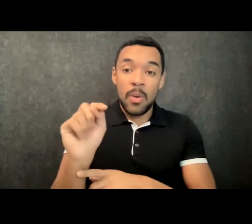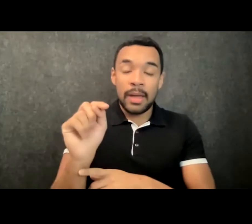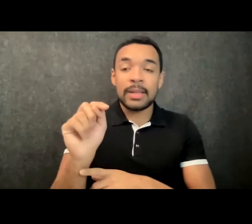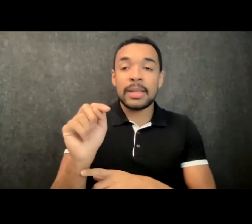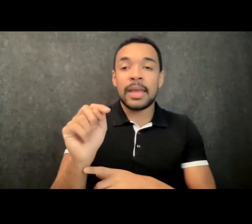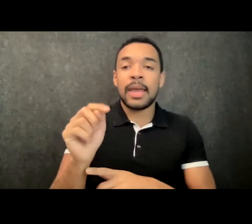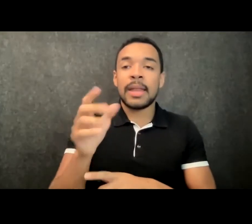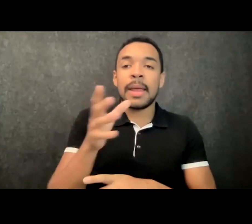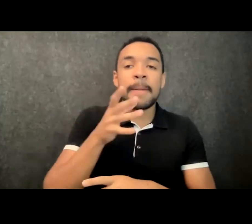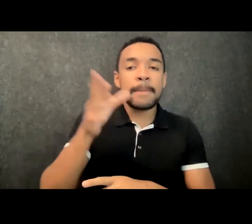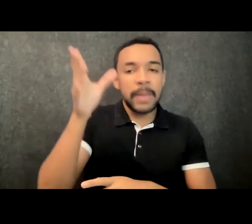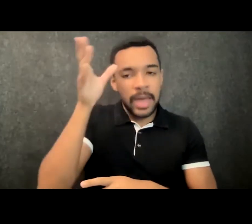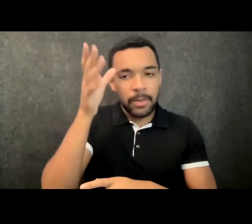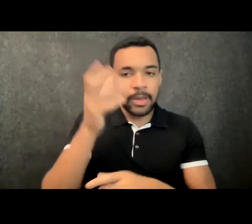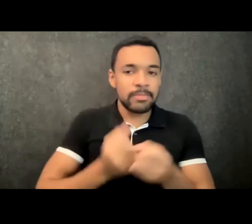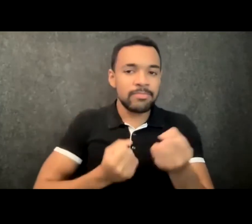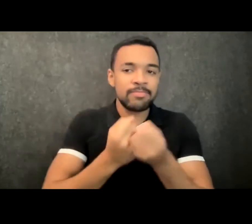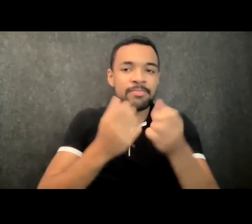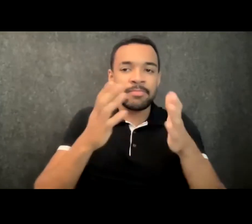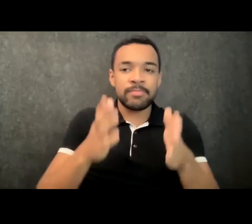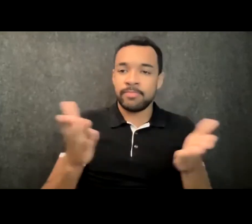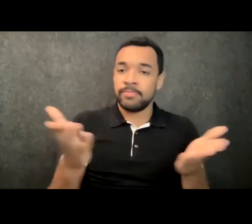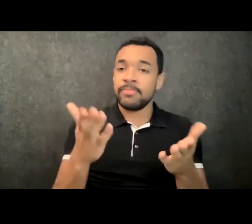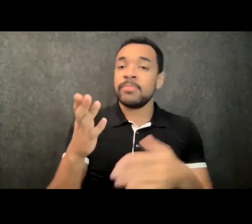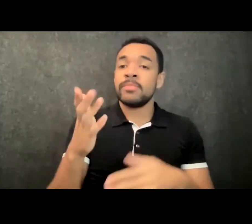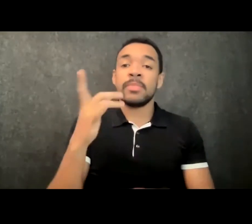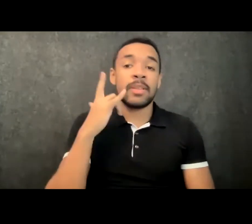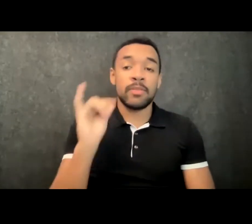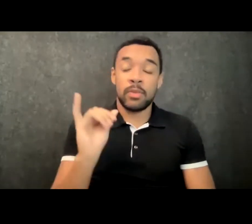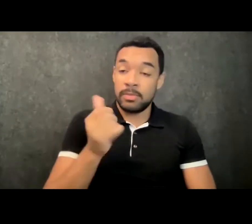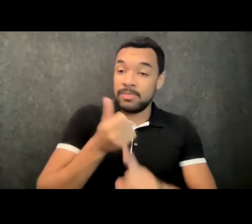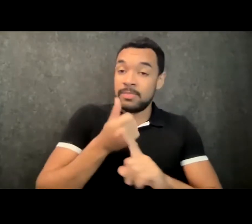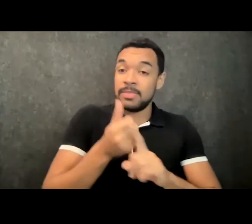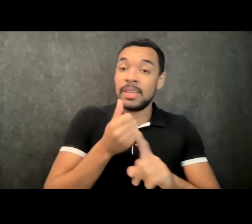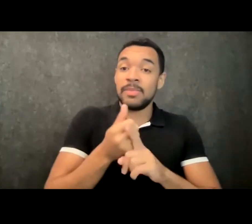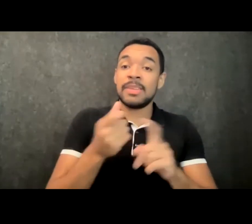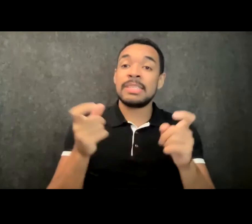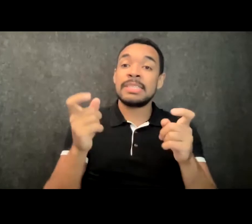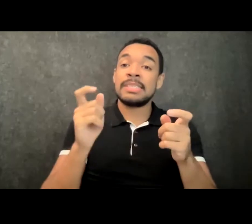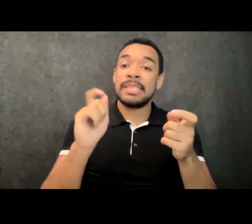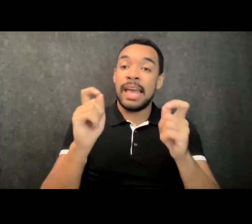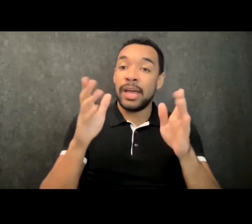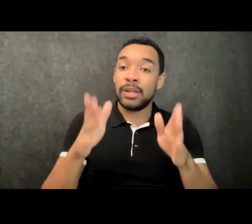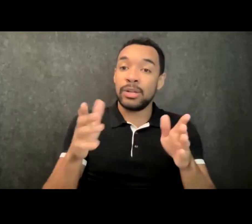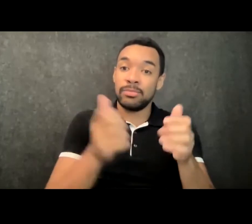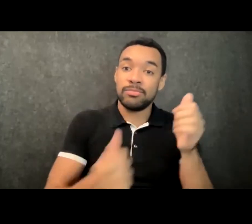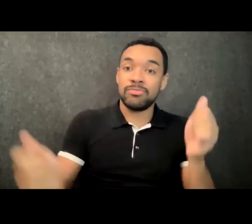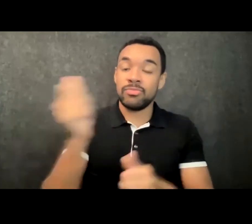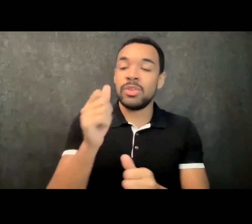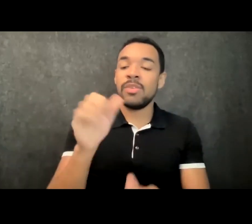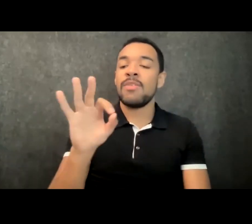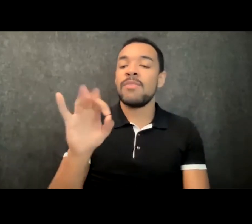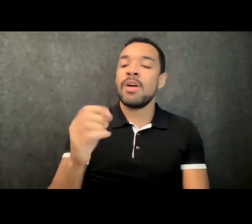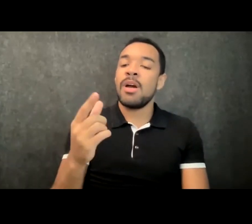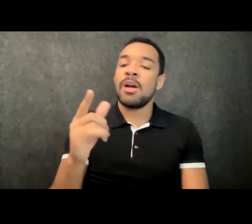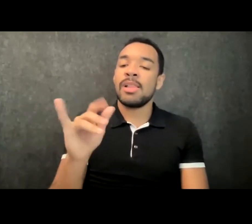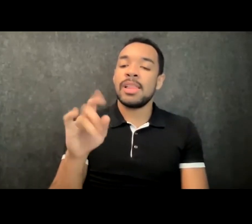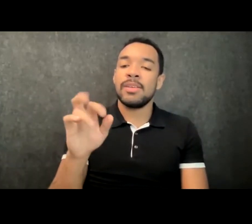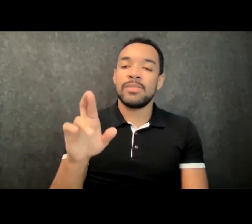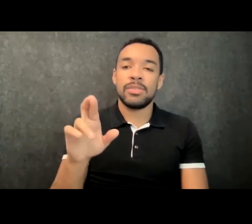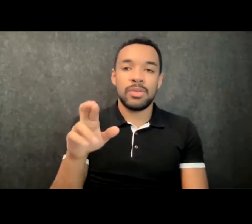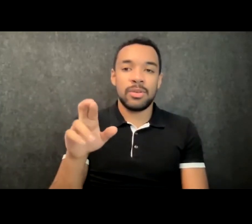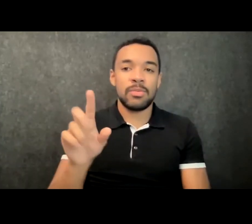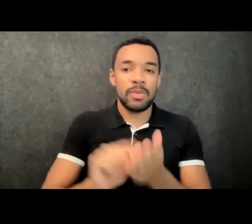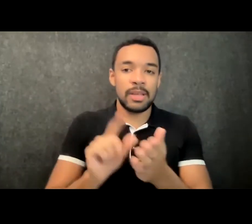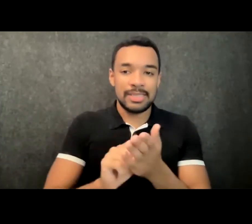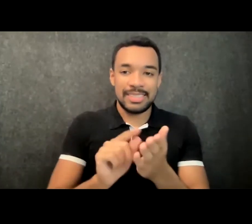Richmond, California. MJ serves as the editor-in-chief of Foglifter Press, a premier journal publishing trans